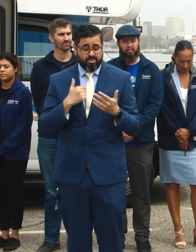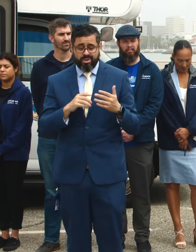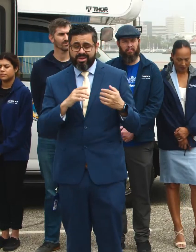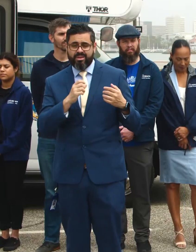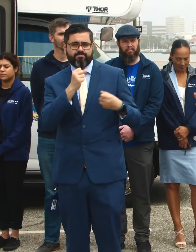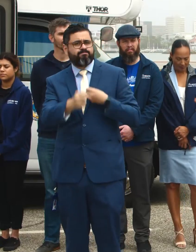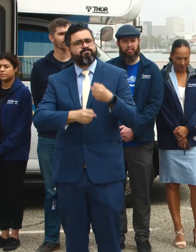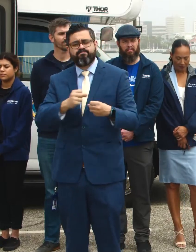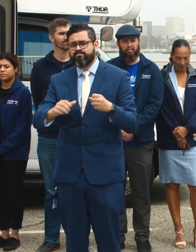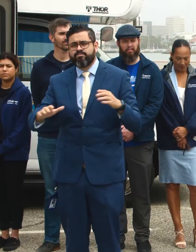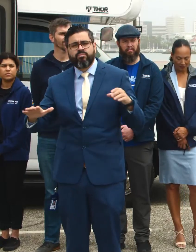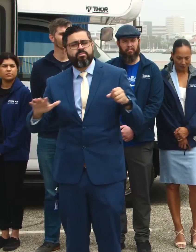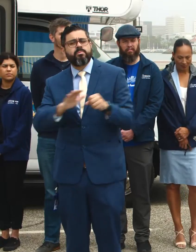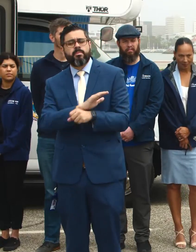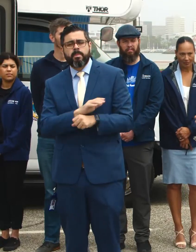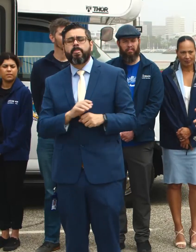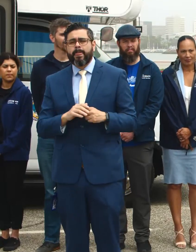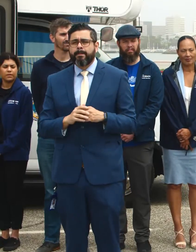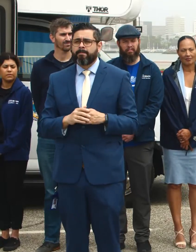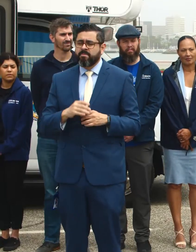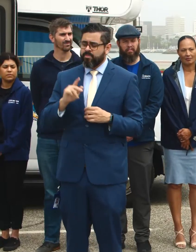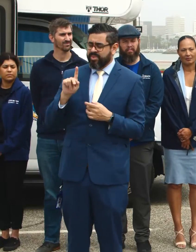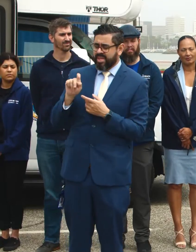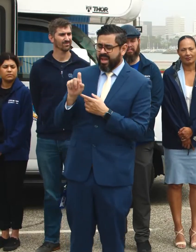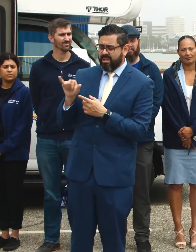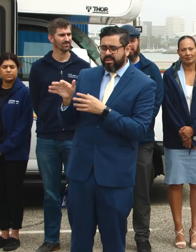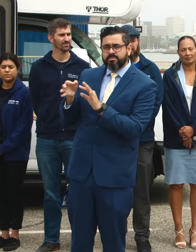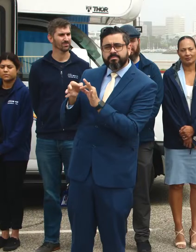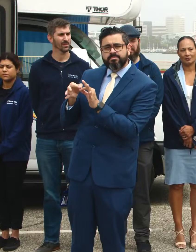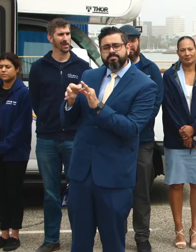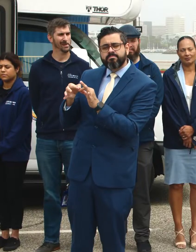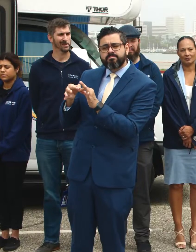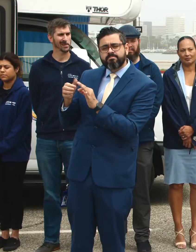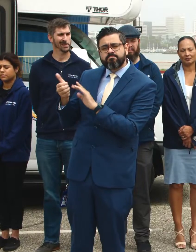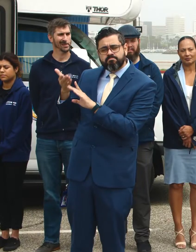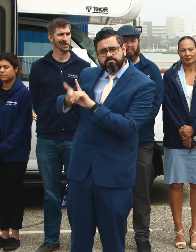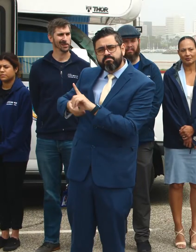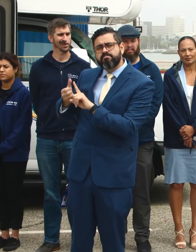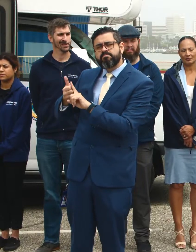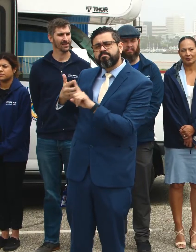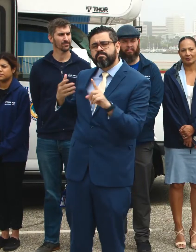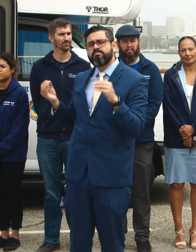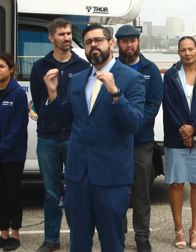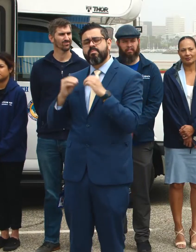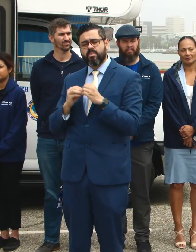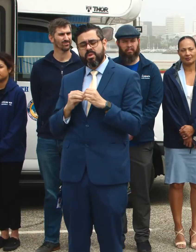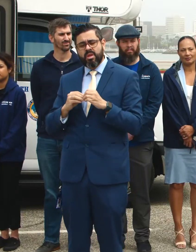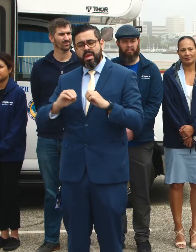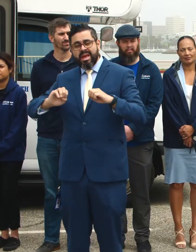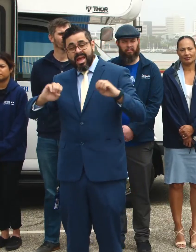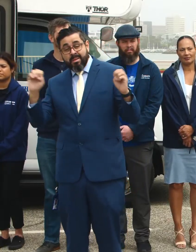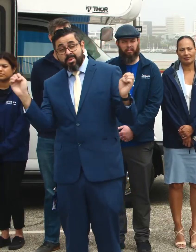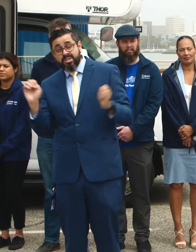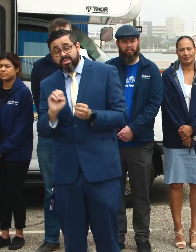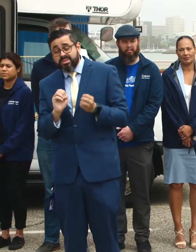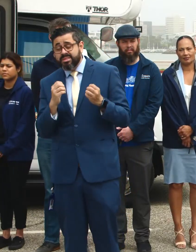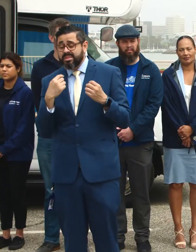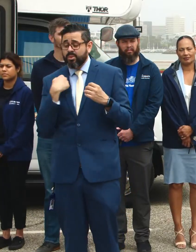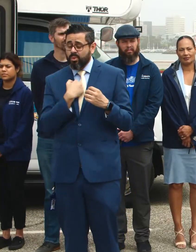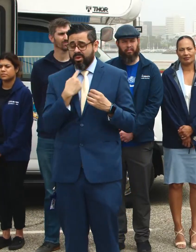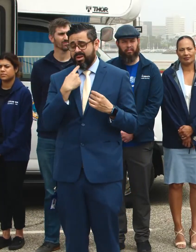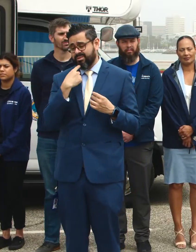Now, I'll ask Kelly to respond a bit further, but in terms of the emergency, we've set sort of expectations with folks